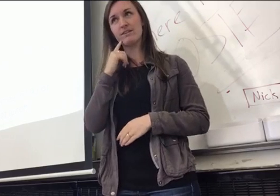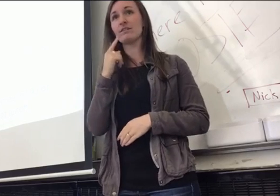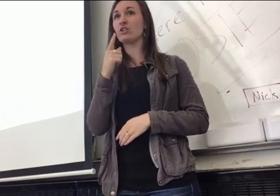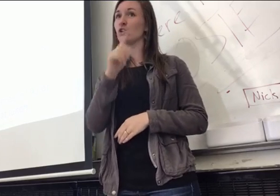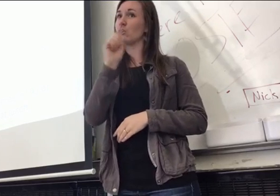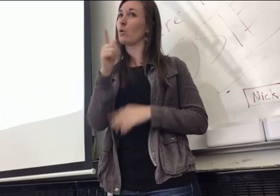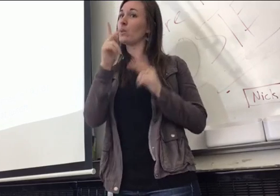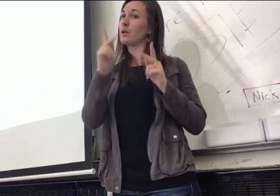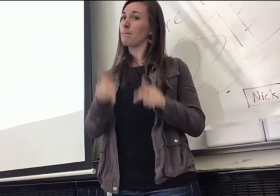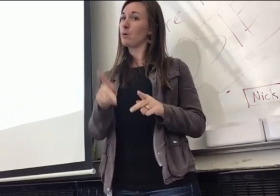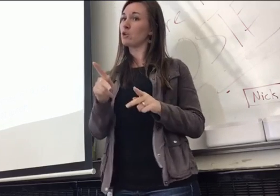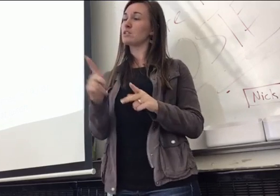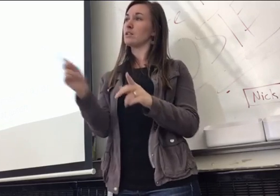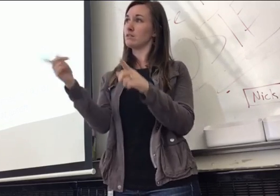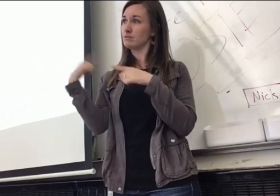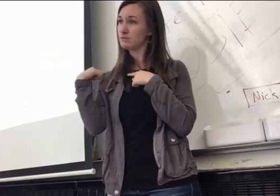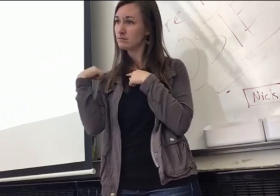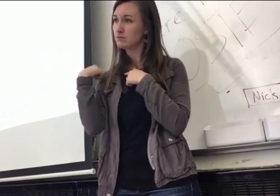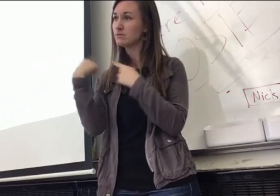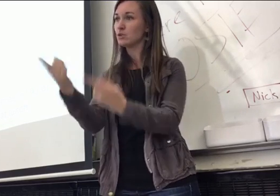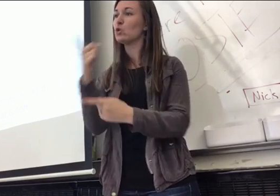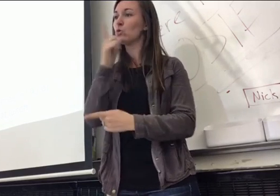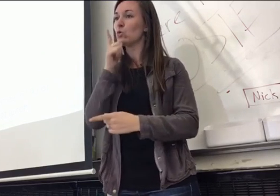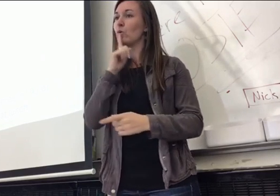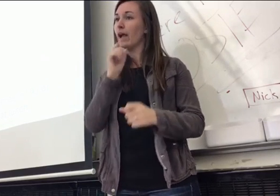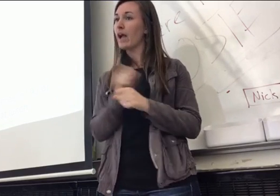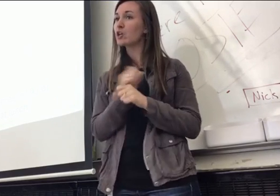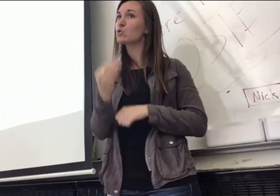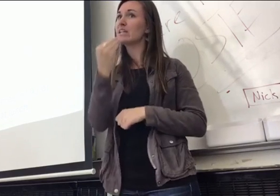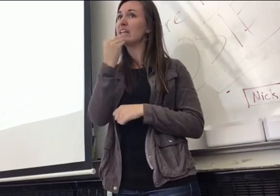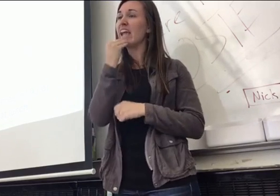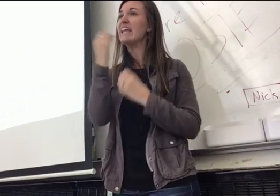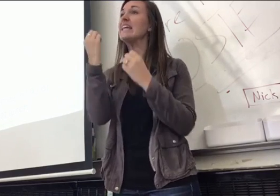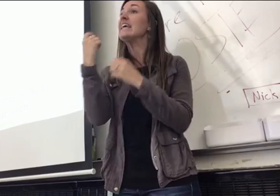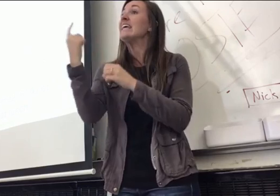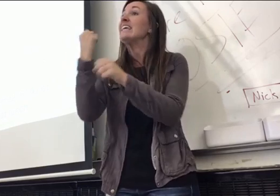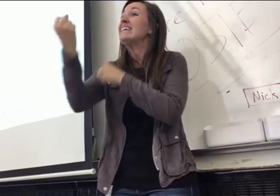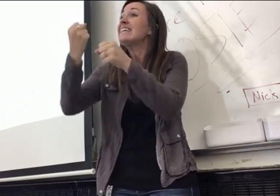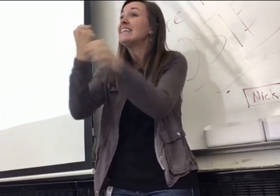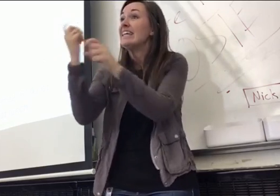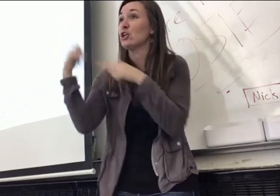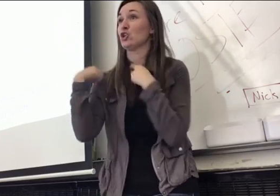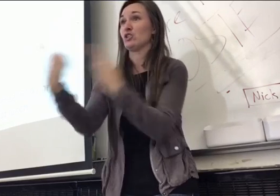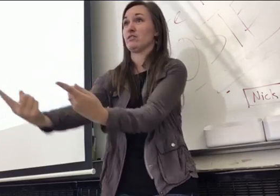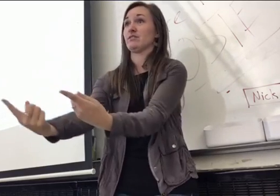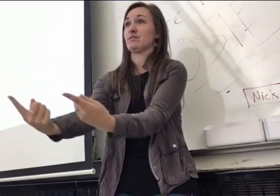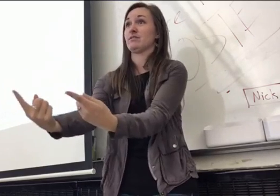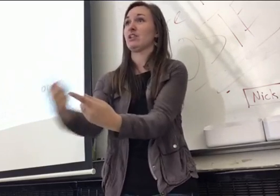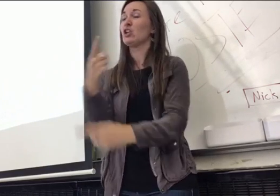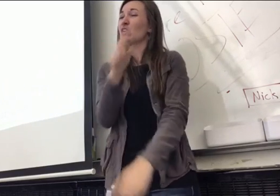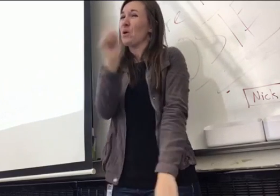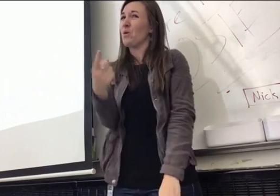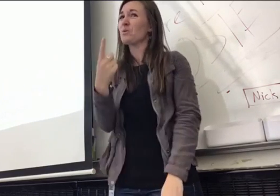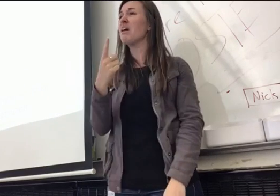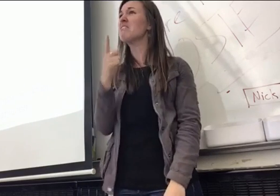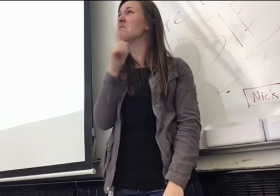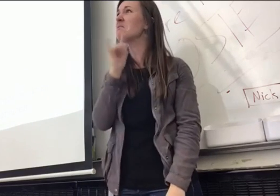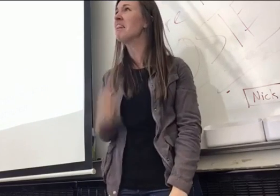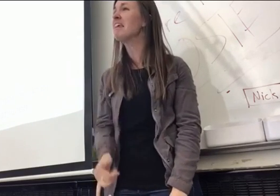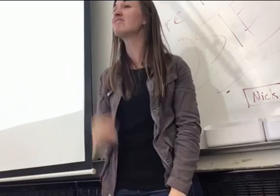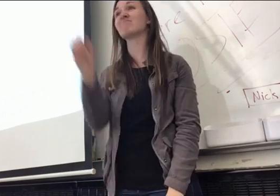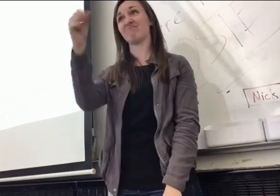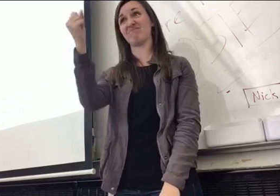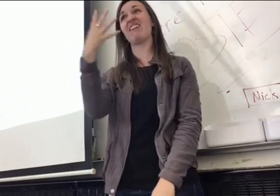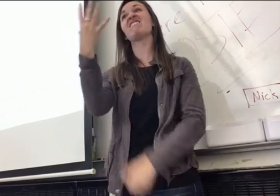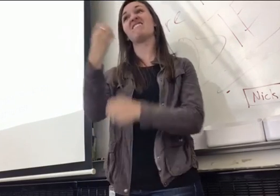only person in all the years I've done this activity that has eaten the candy. All the years? Yeah. So, 5 years,